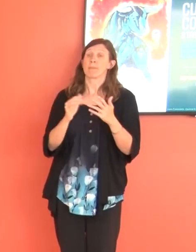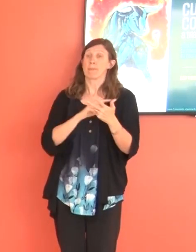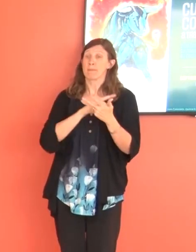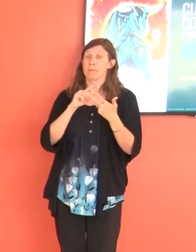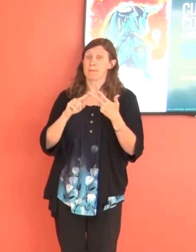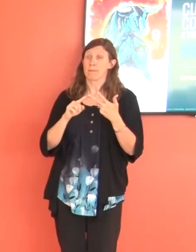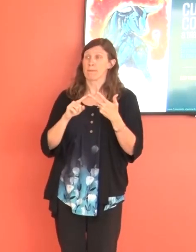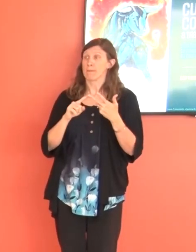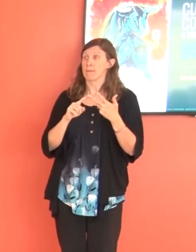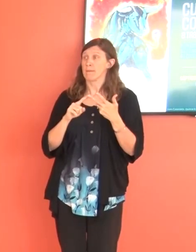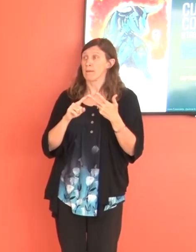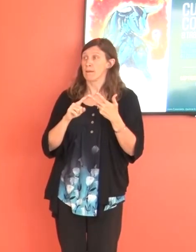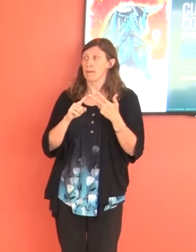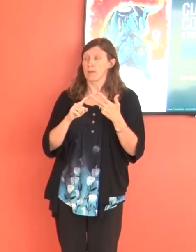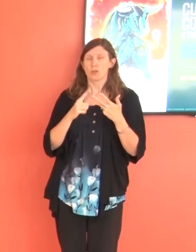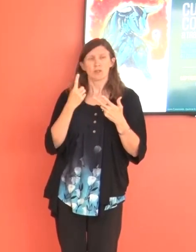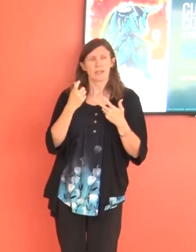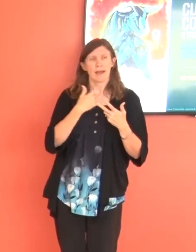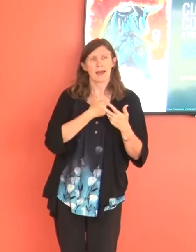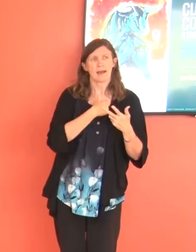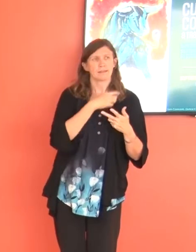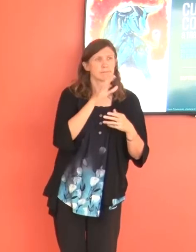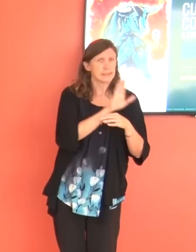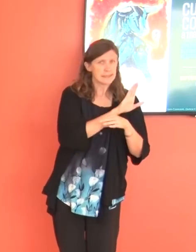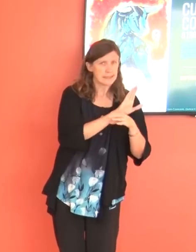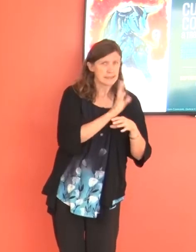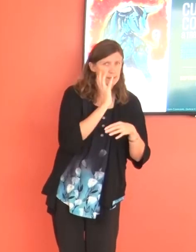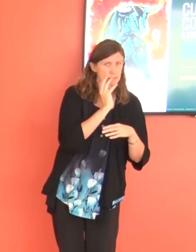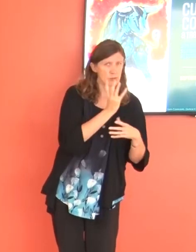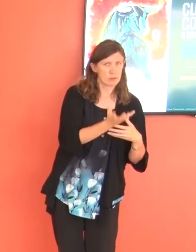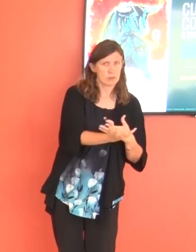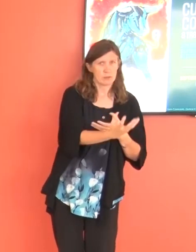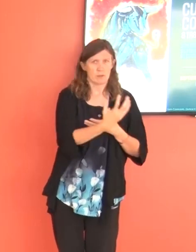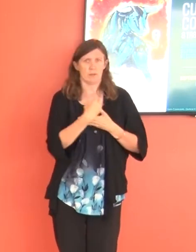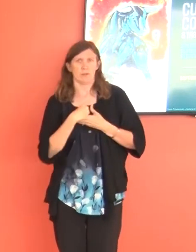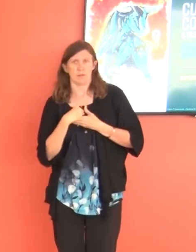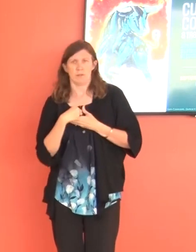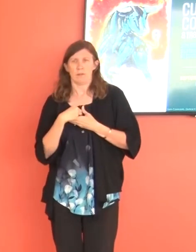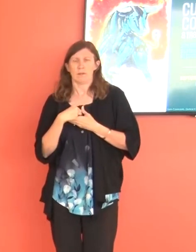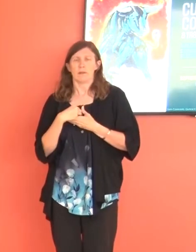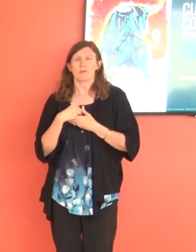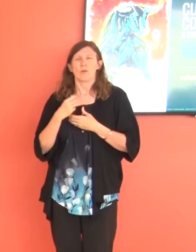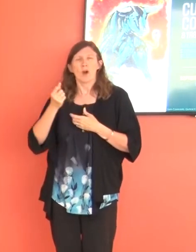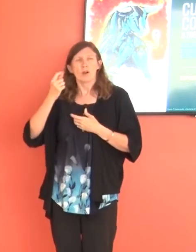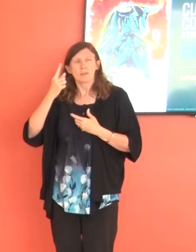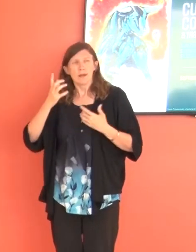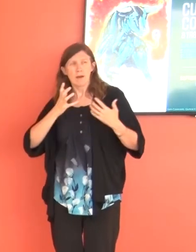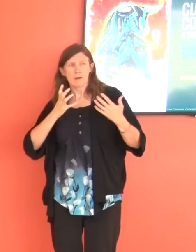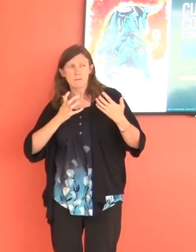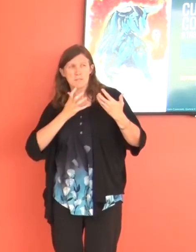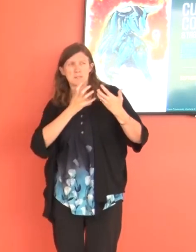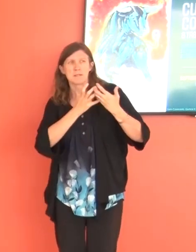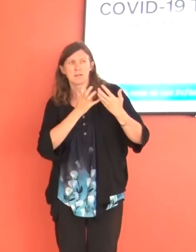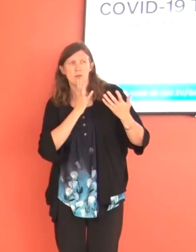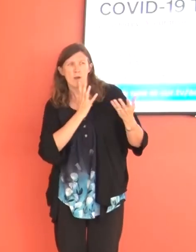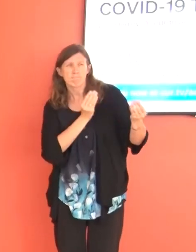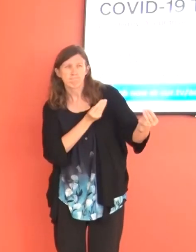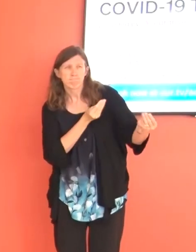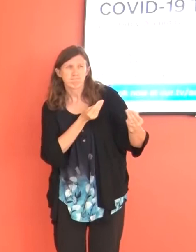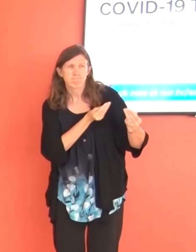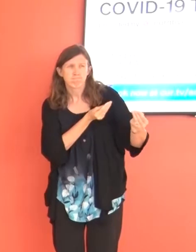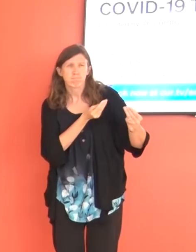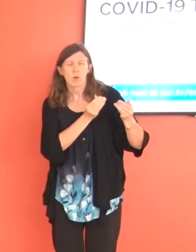from industry that she brings to us. So she understands how to talk to industry partners. So worked for